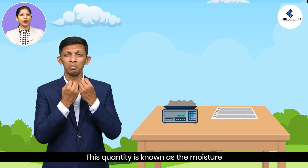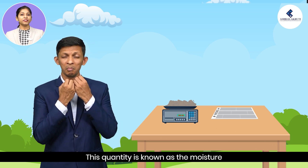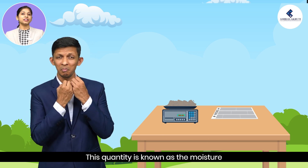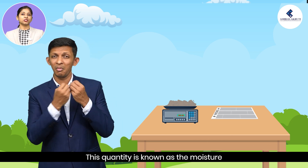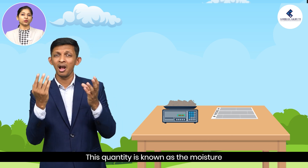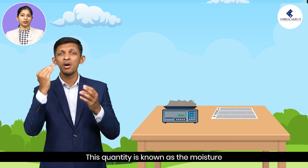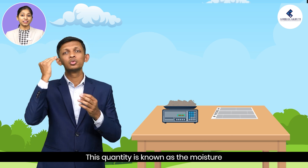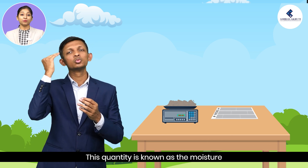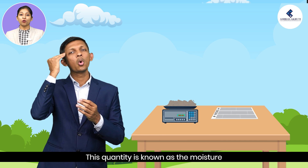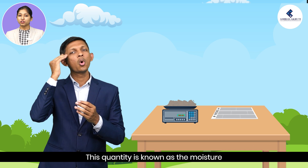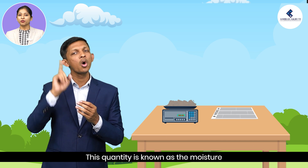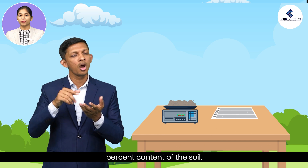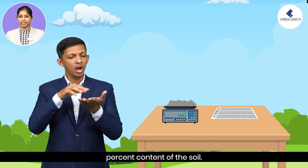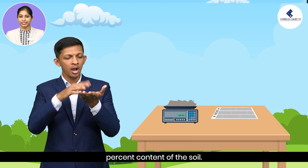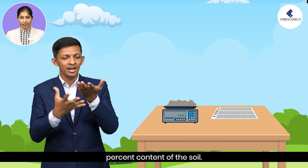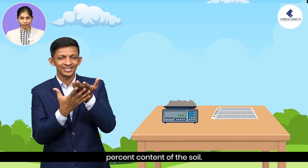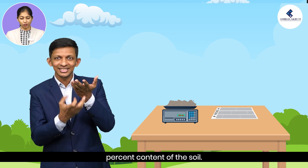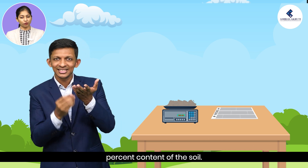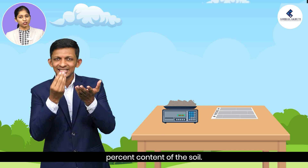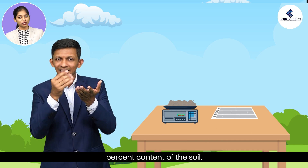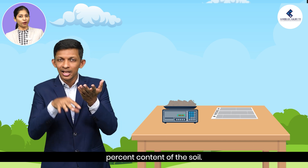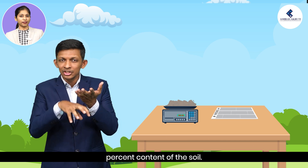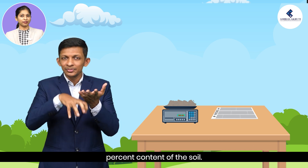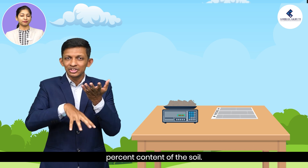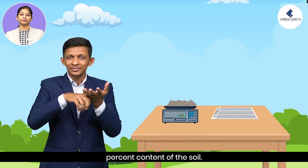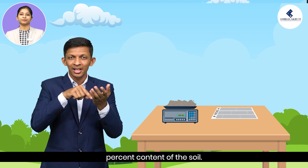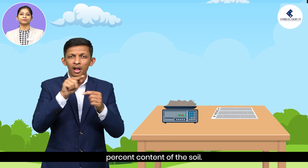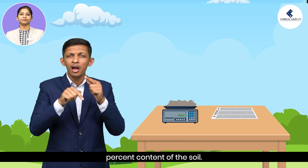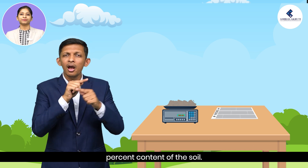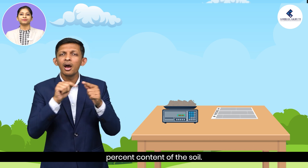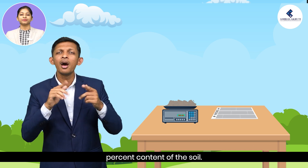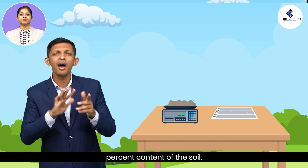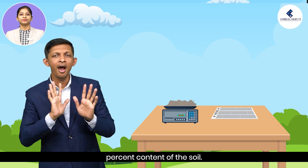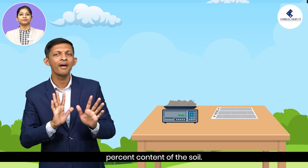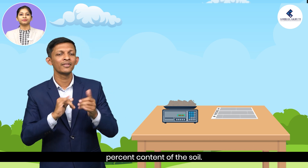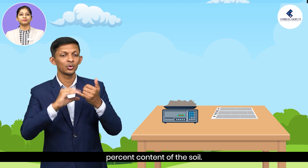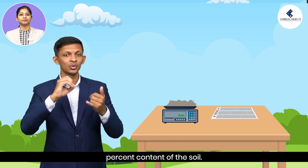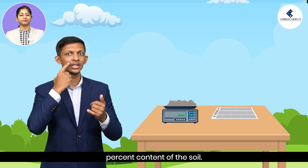This quantity is known as the moisture present content of the soil.